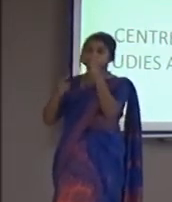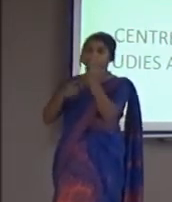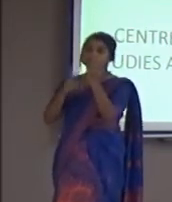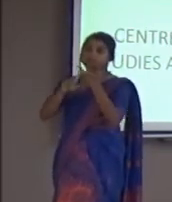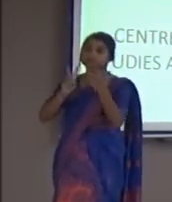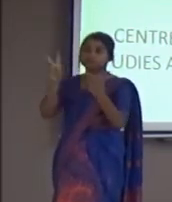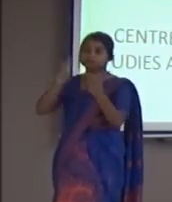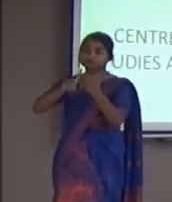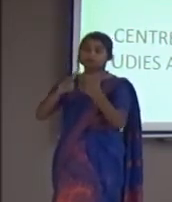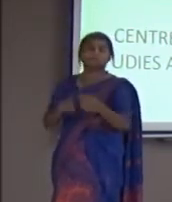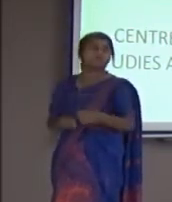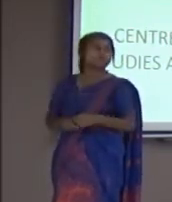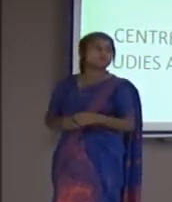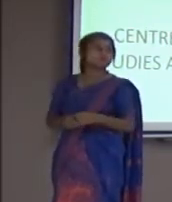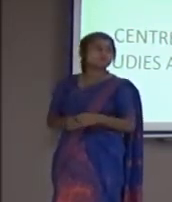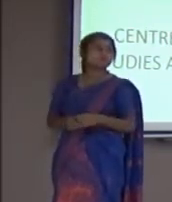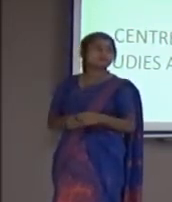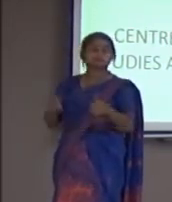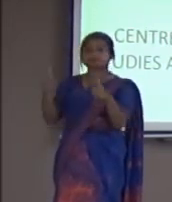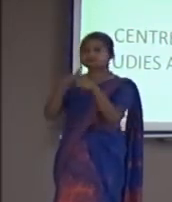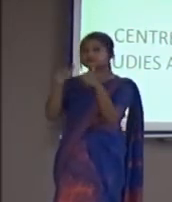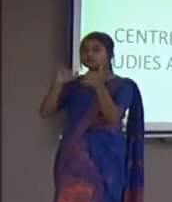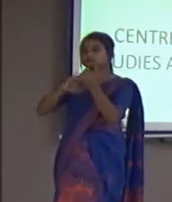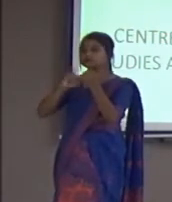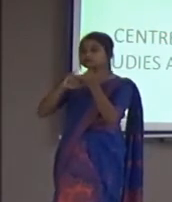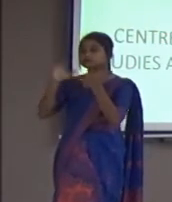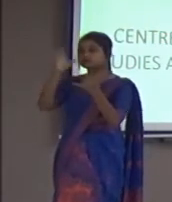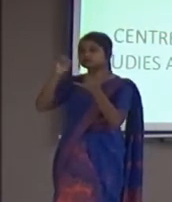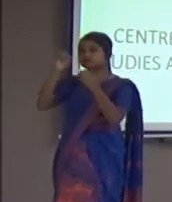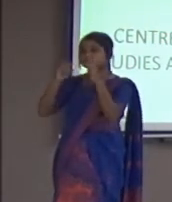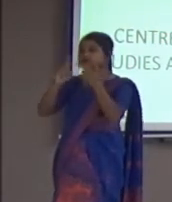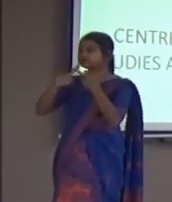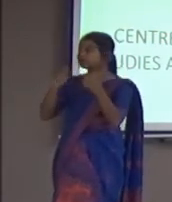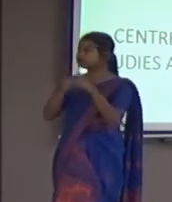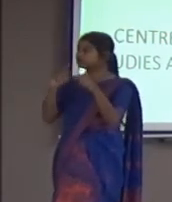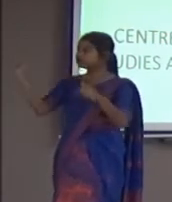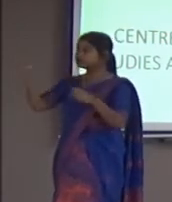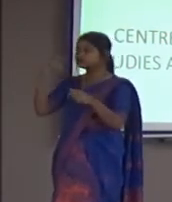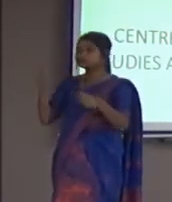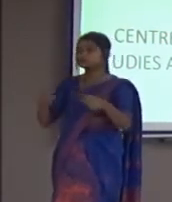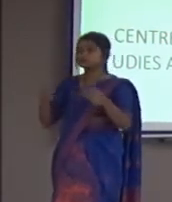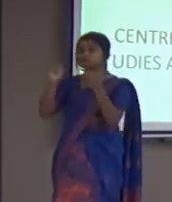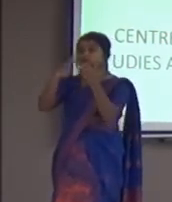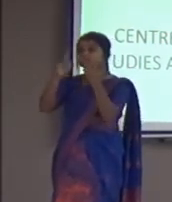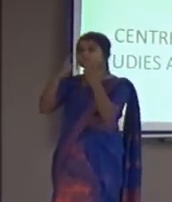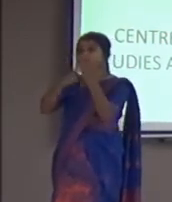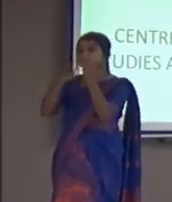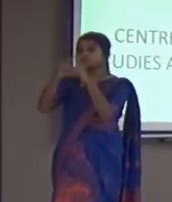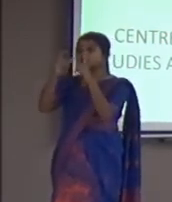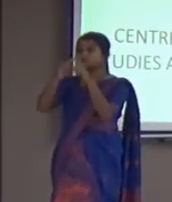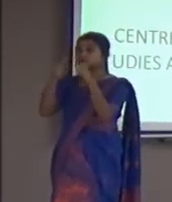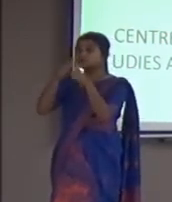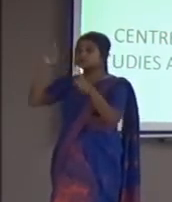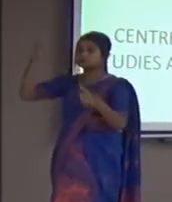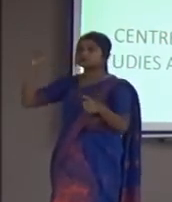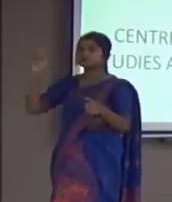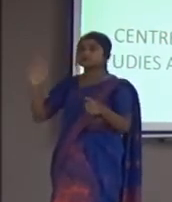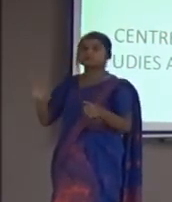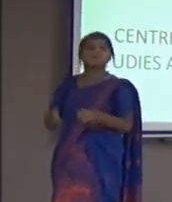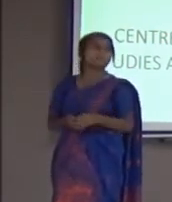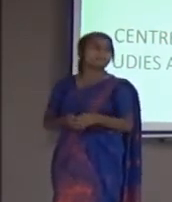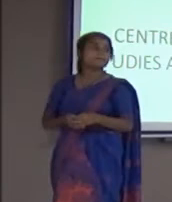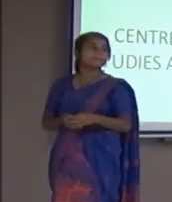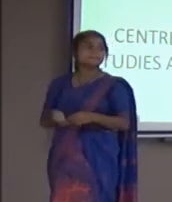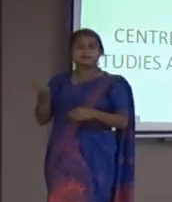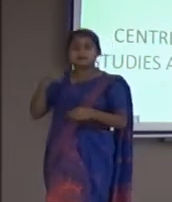get in association with various local institutions working in the area, and IIRDDA is one of them, and which is working, as I know,